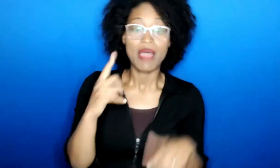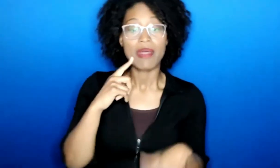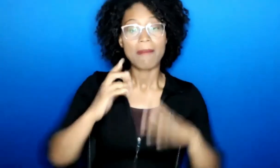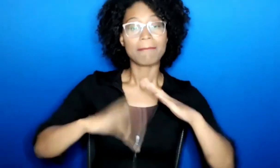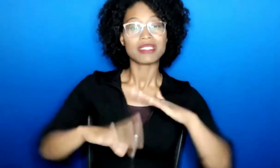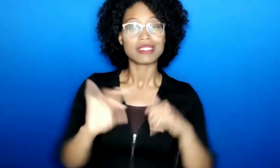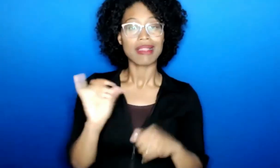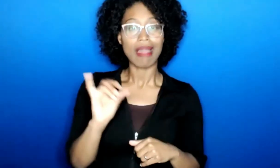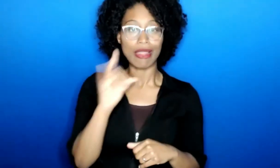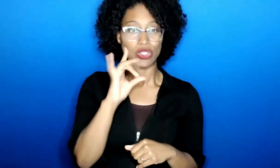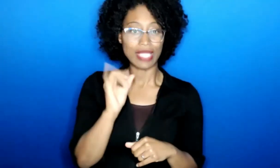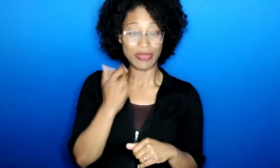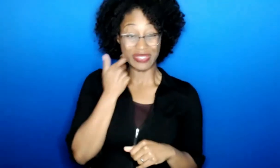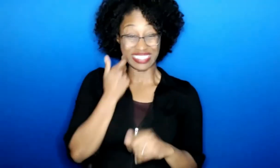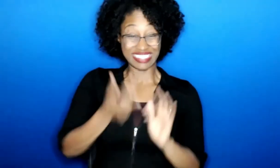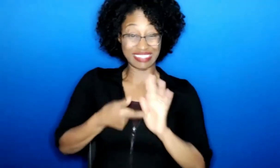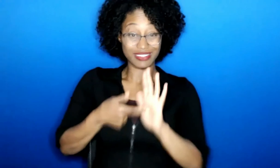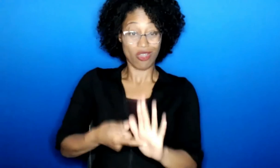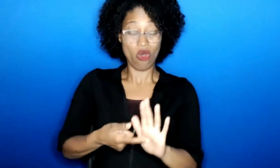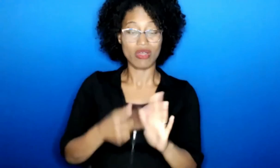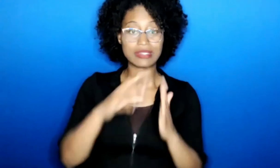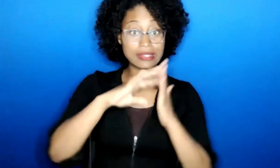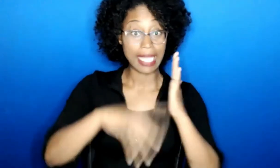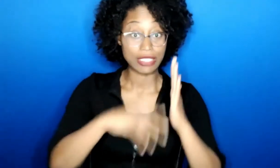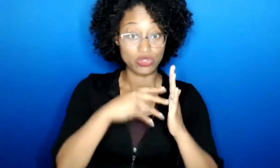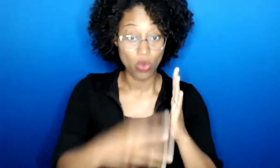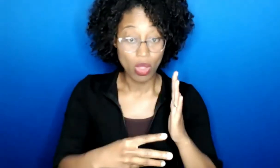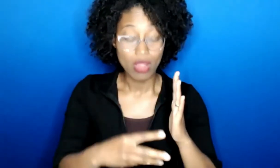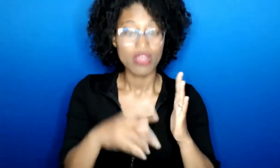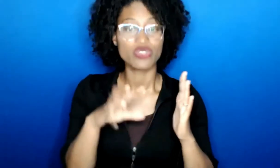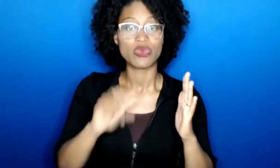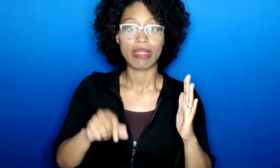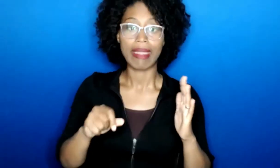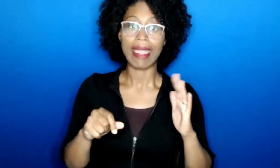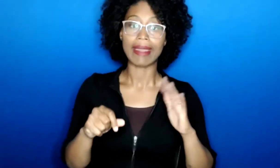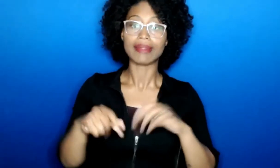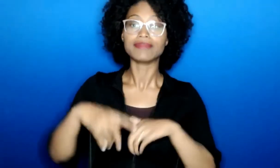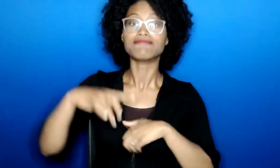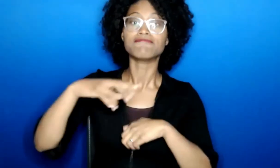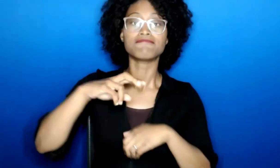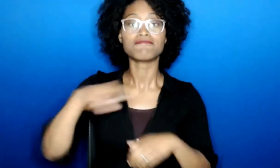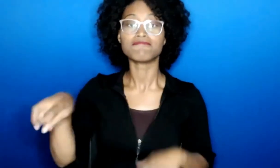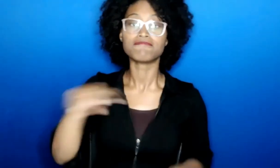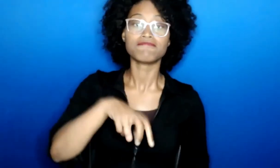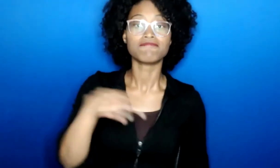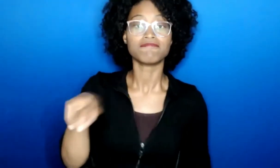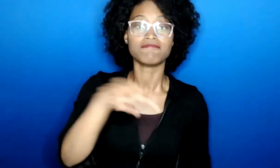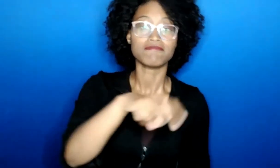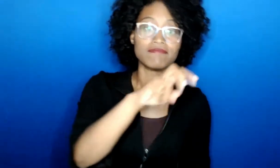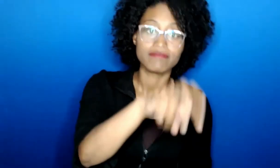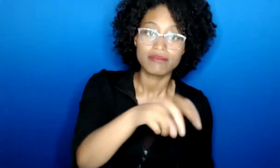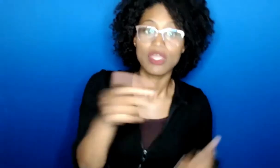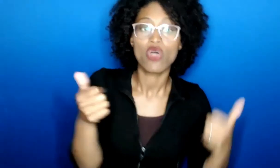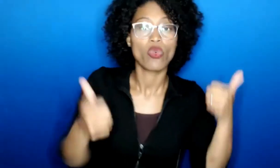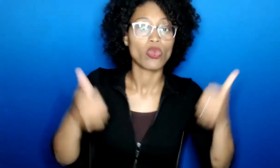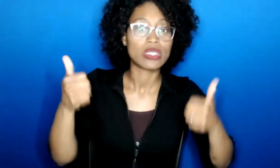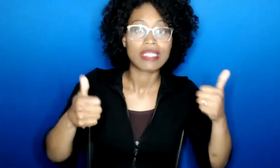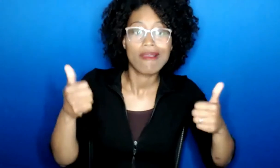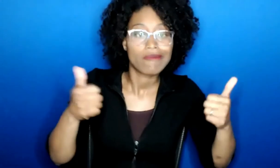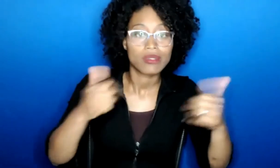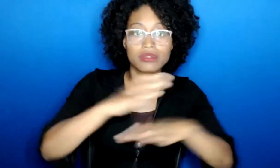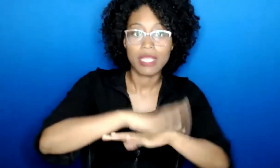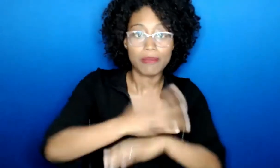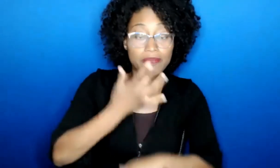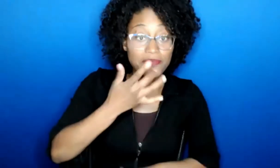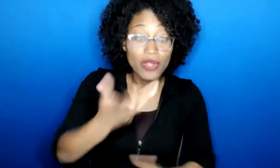that just what we saw, it looked like a schedule and you can hop around tables. There are some groups that are kind of large so that they might